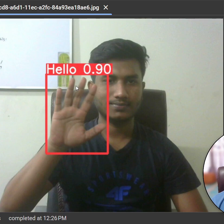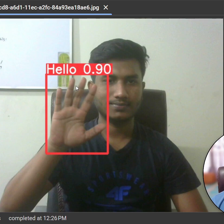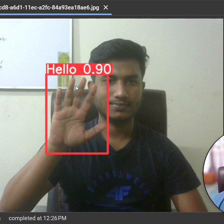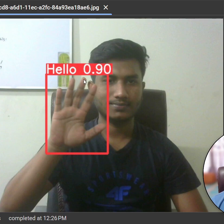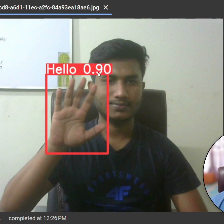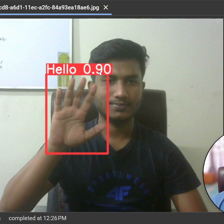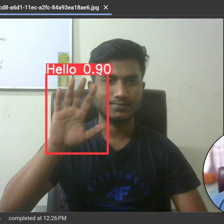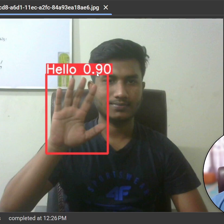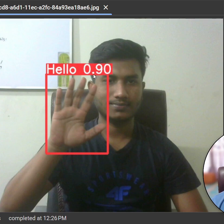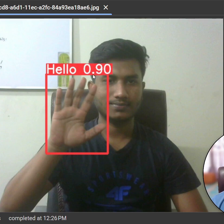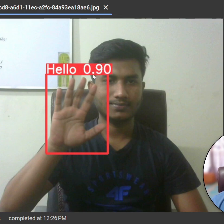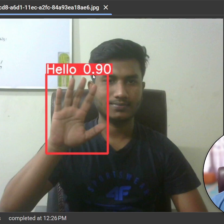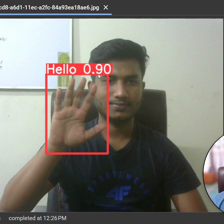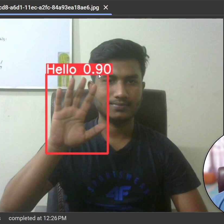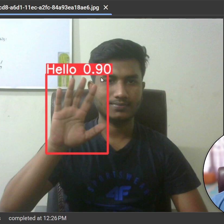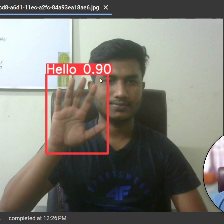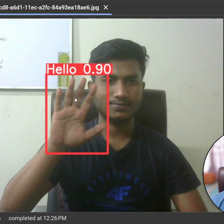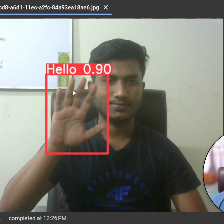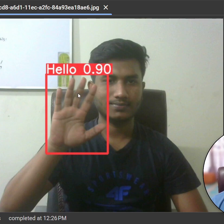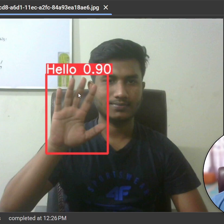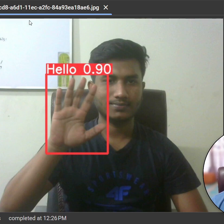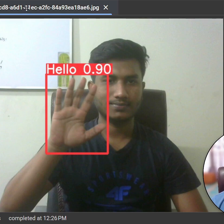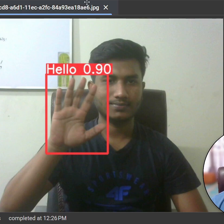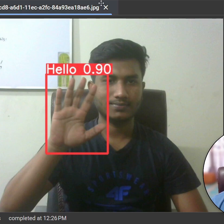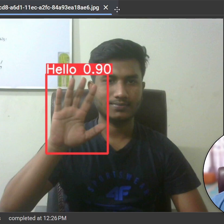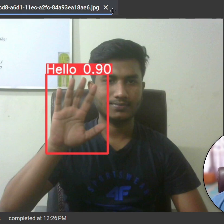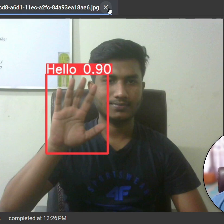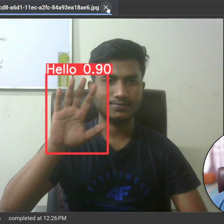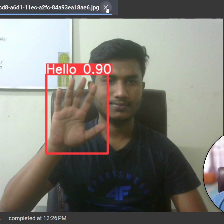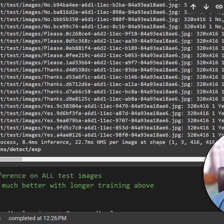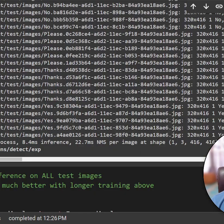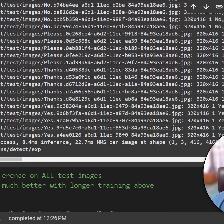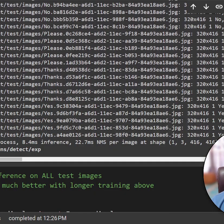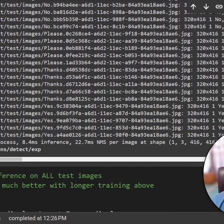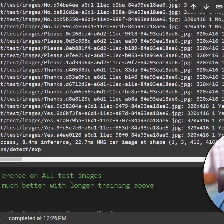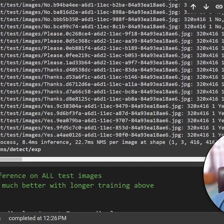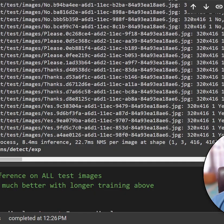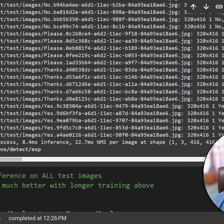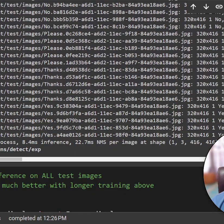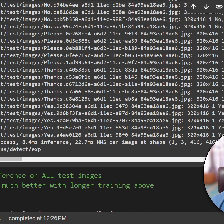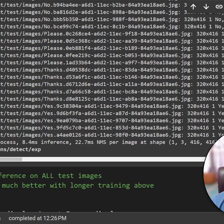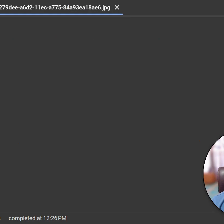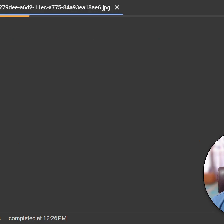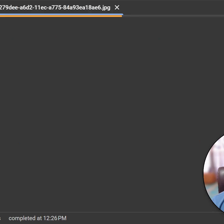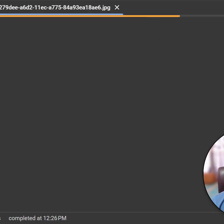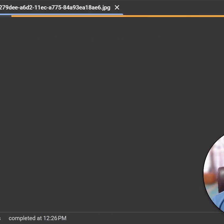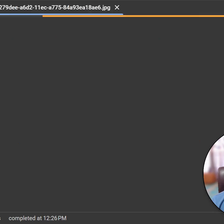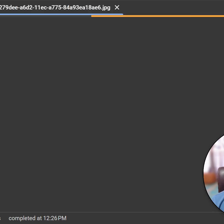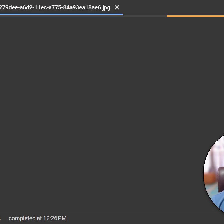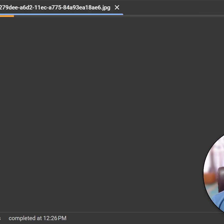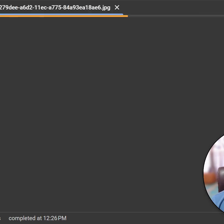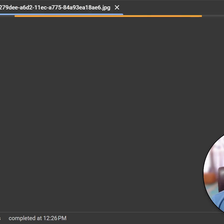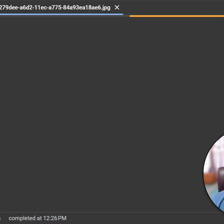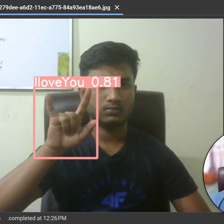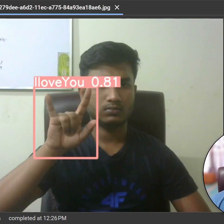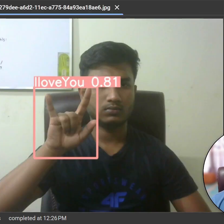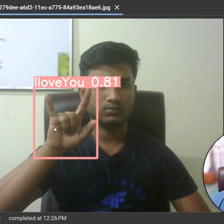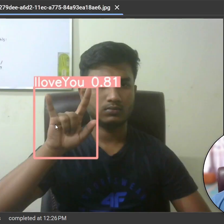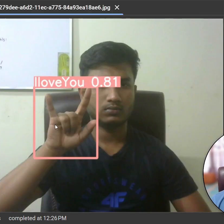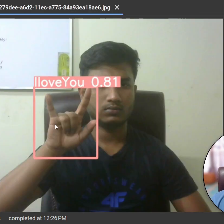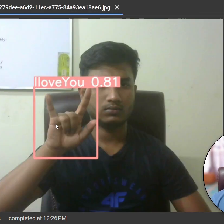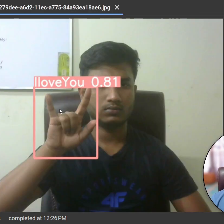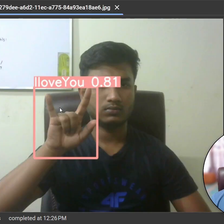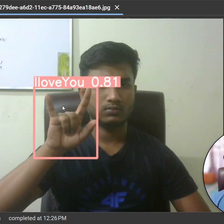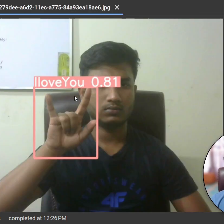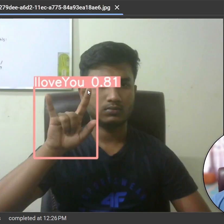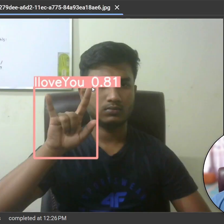detecting perfectly with the help of 90% confident it is hello. Now if I show you any other one, let's say I love you.